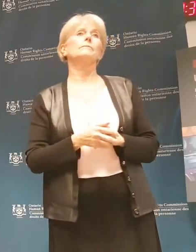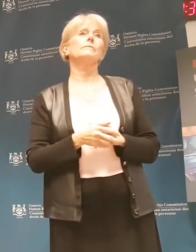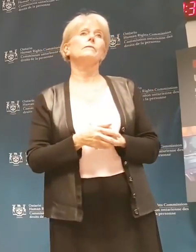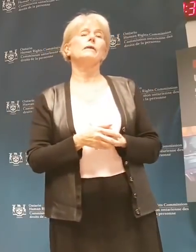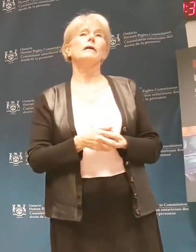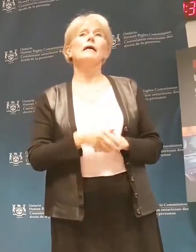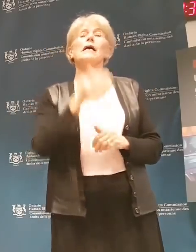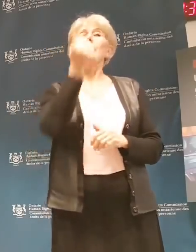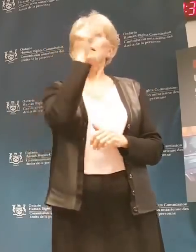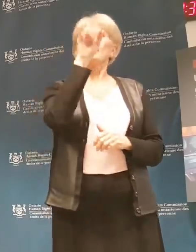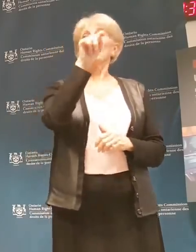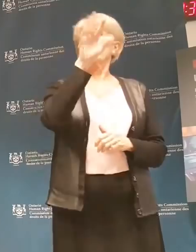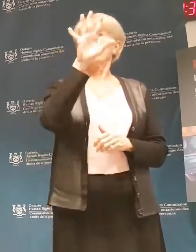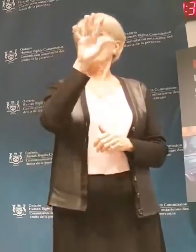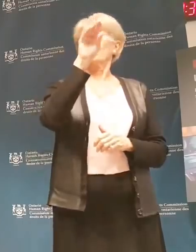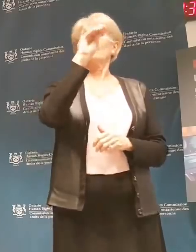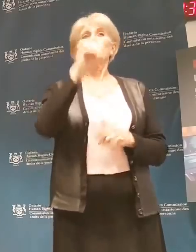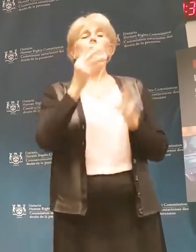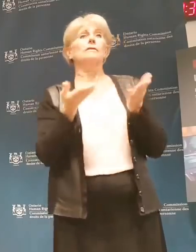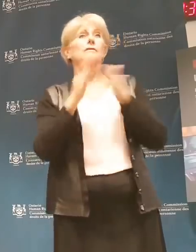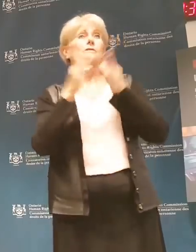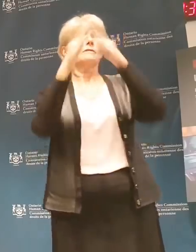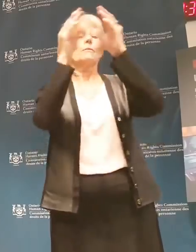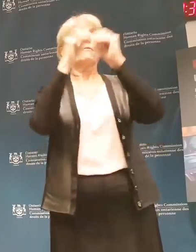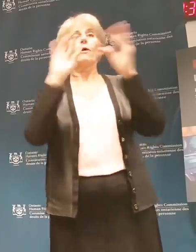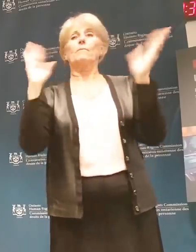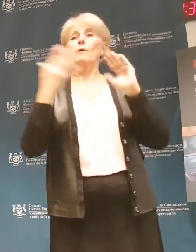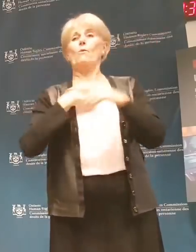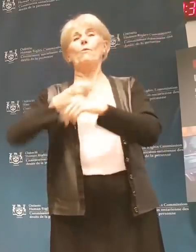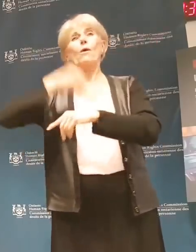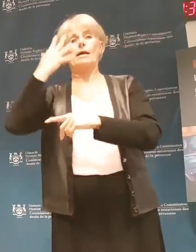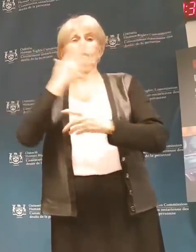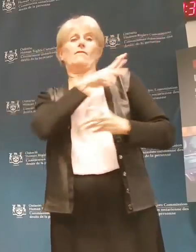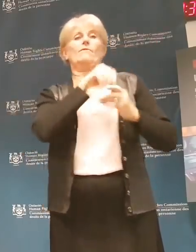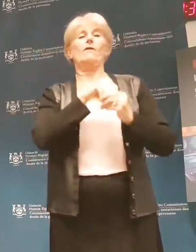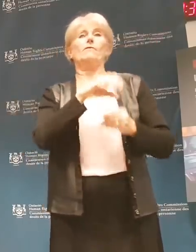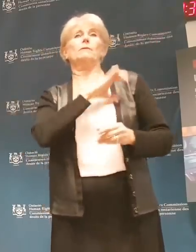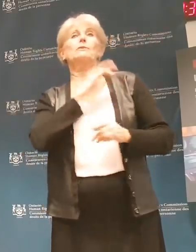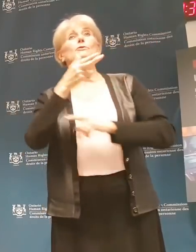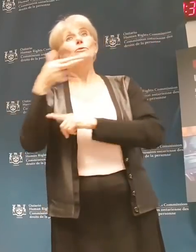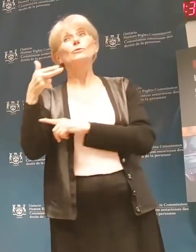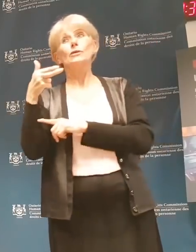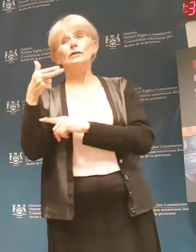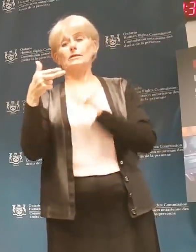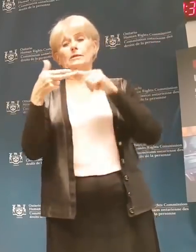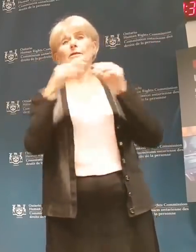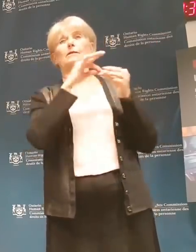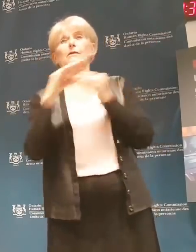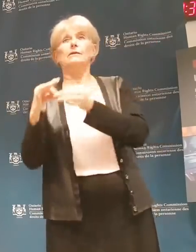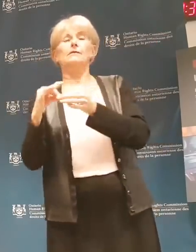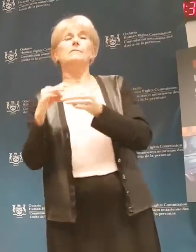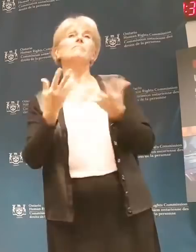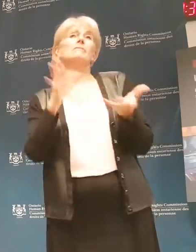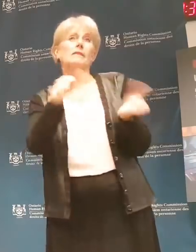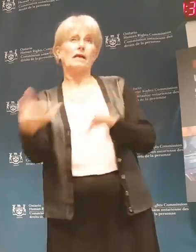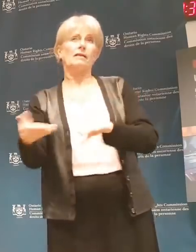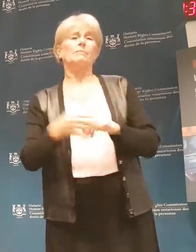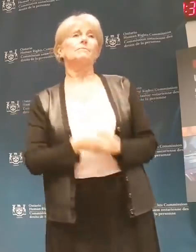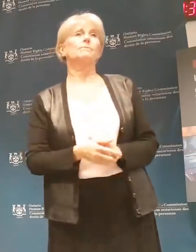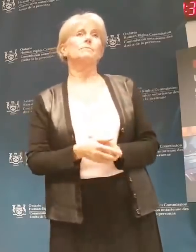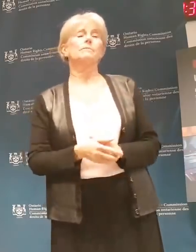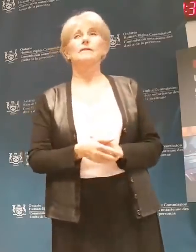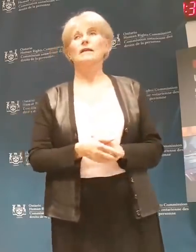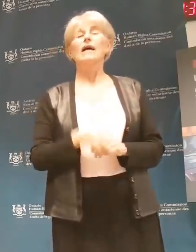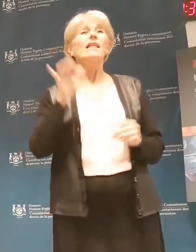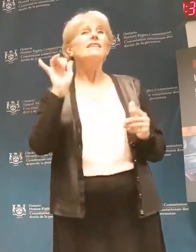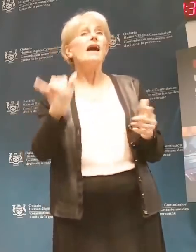and 19.5 times more likely than a white person to be involved in a police shooting that resulted in civilian death. These,